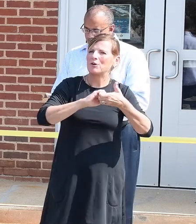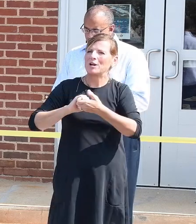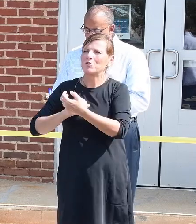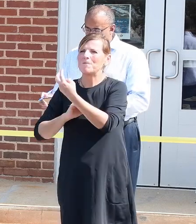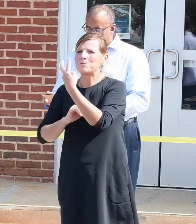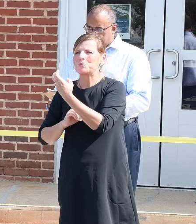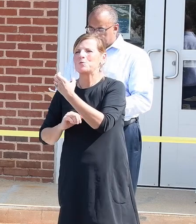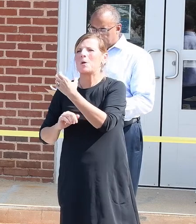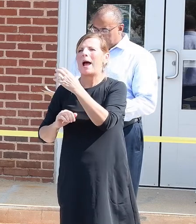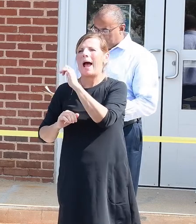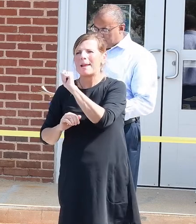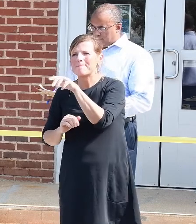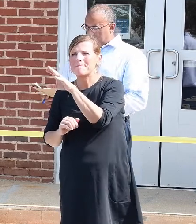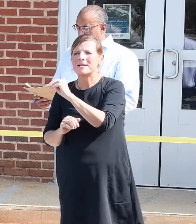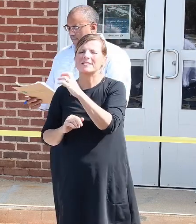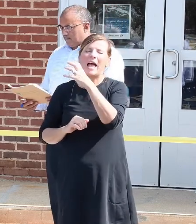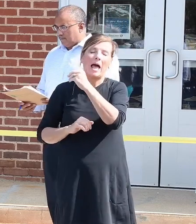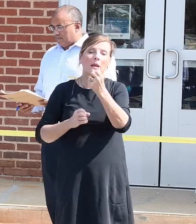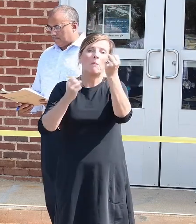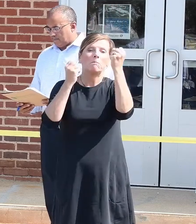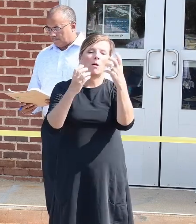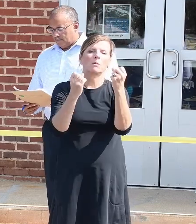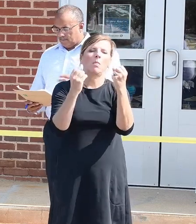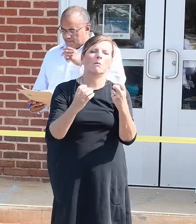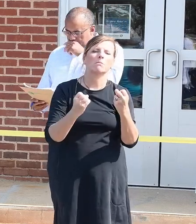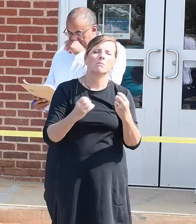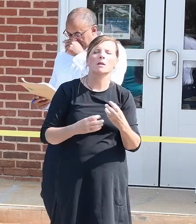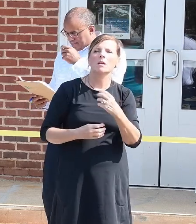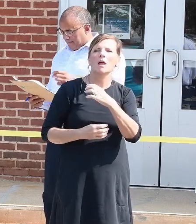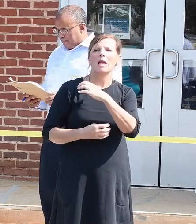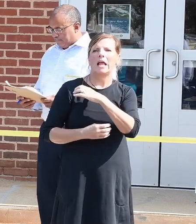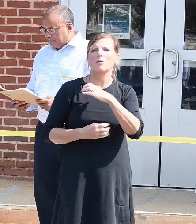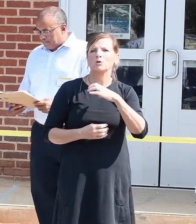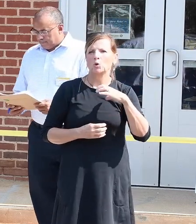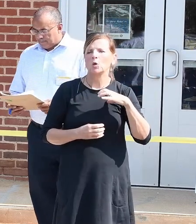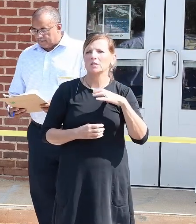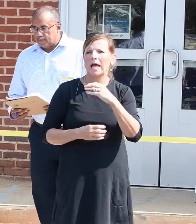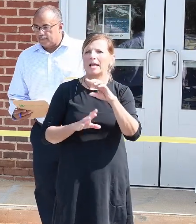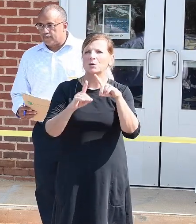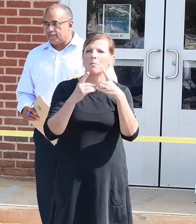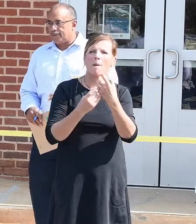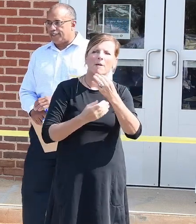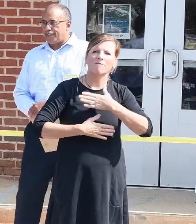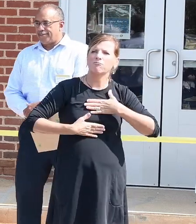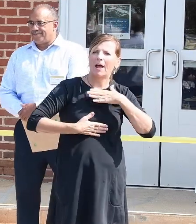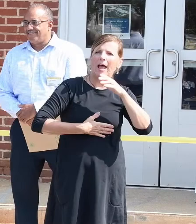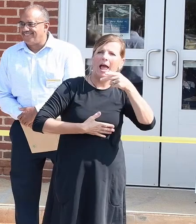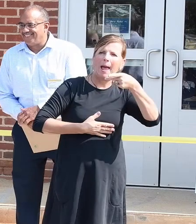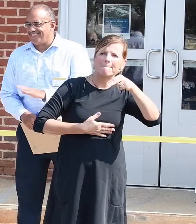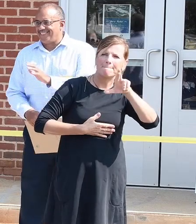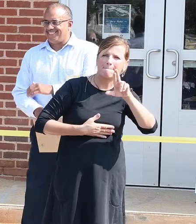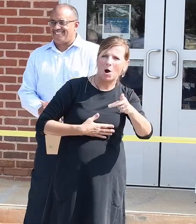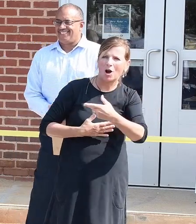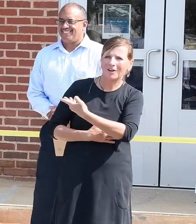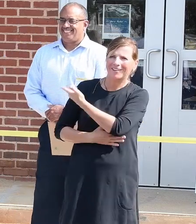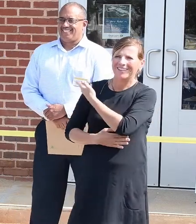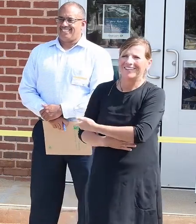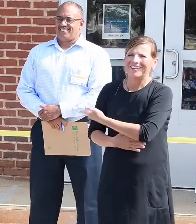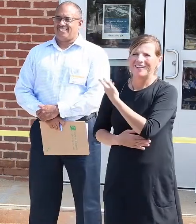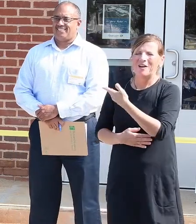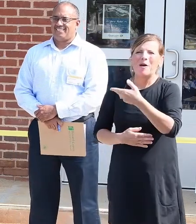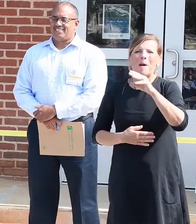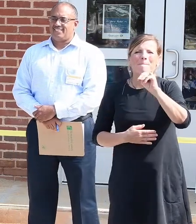county councils, and really to our Department of Rec and Parks. Where are you?